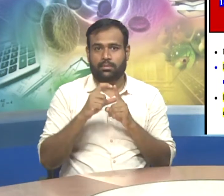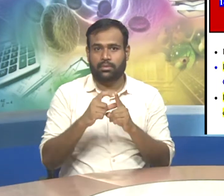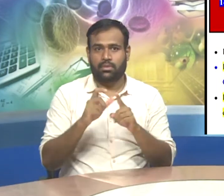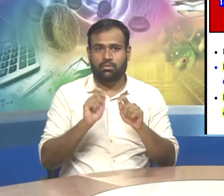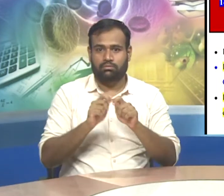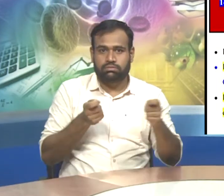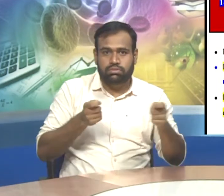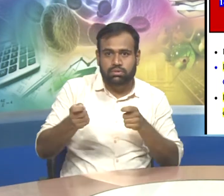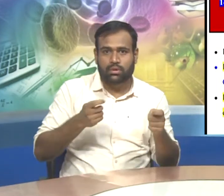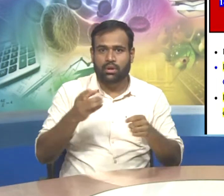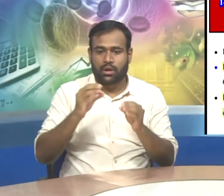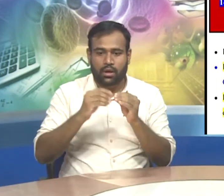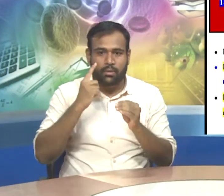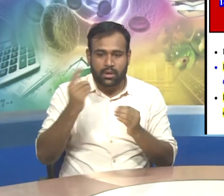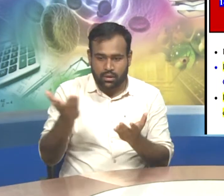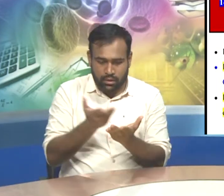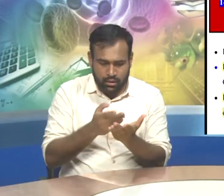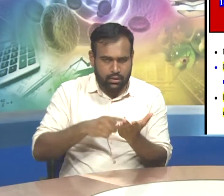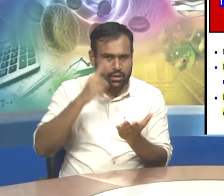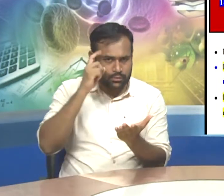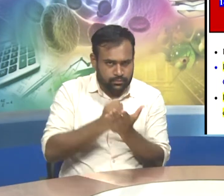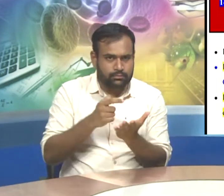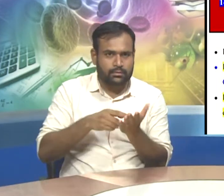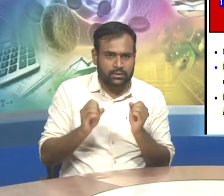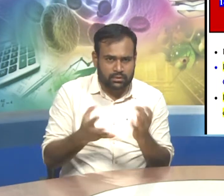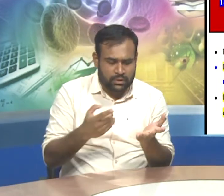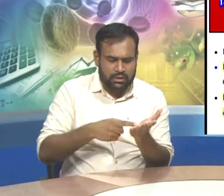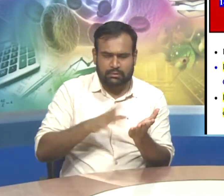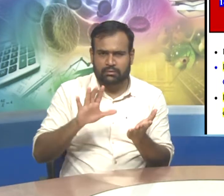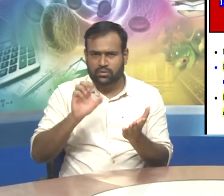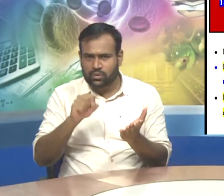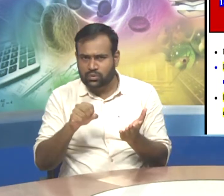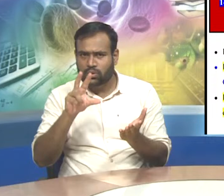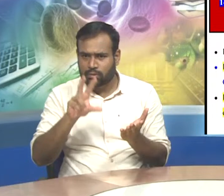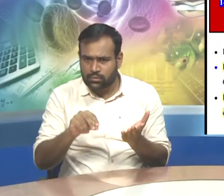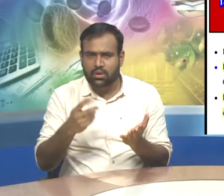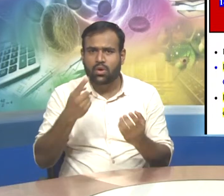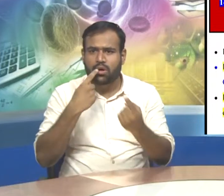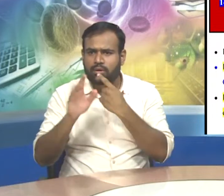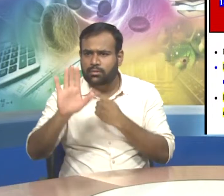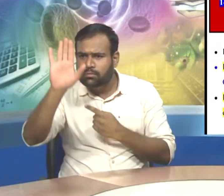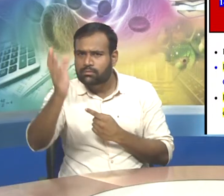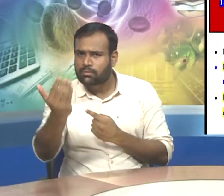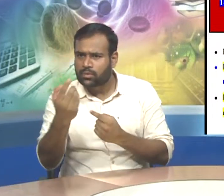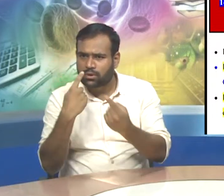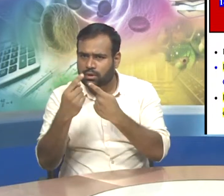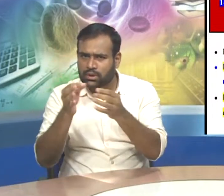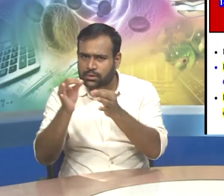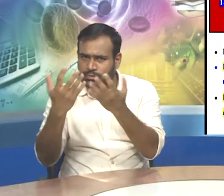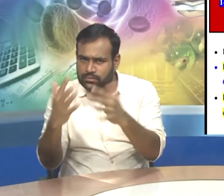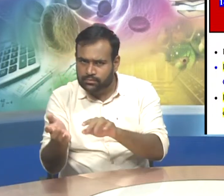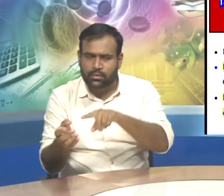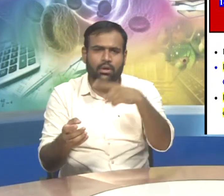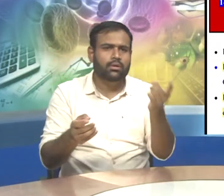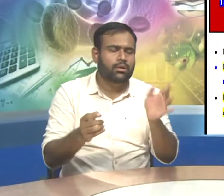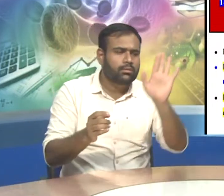The presiding officer presides over the meetings and maintains all the disciplines and